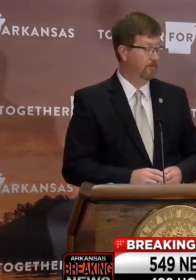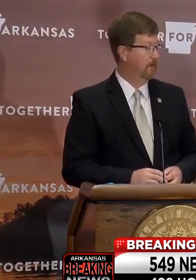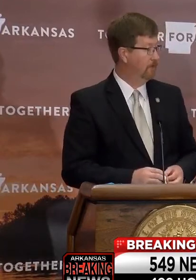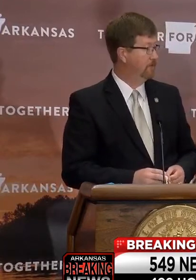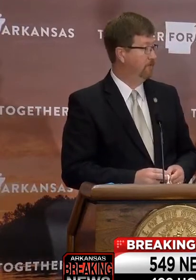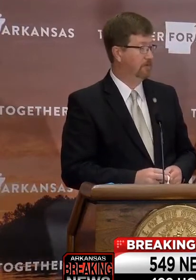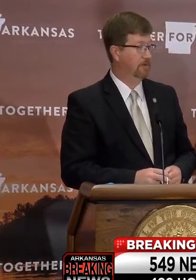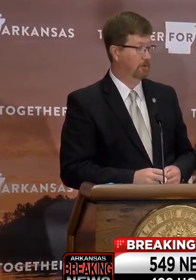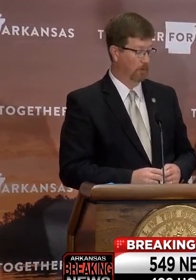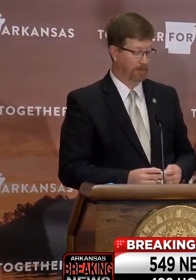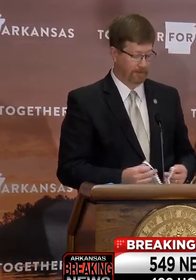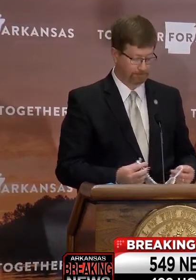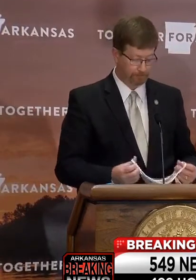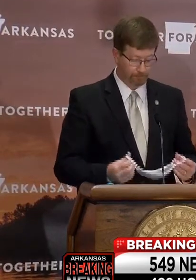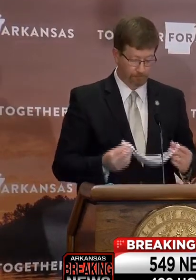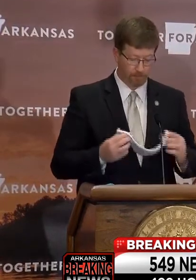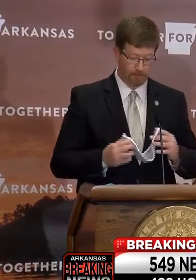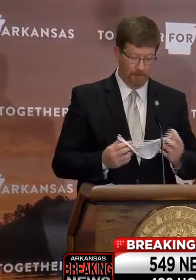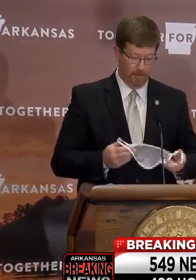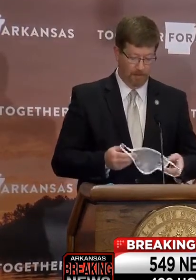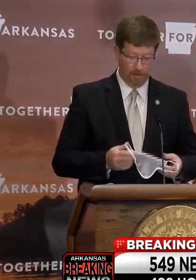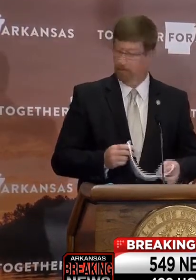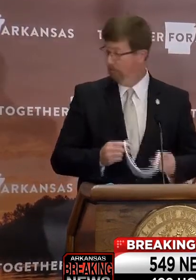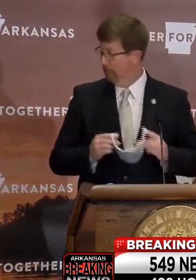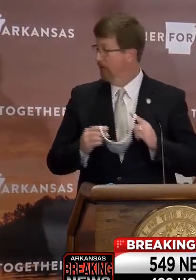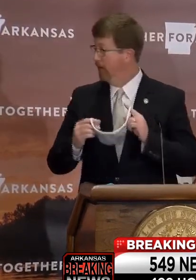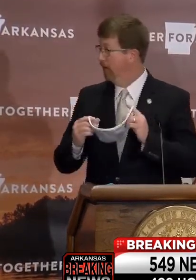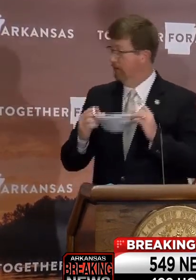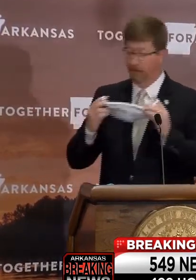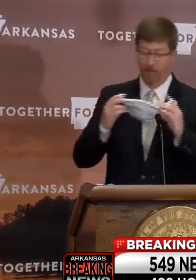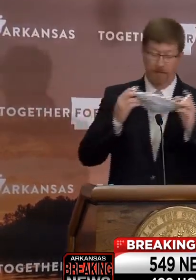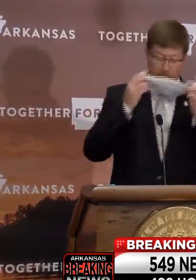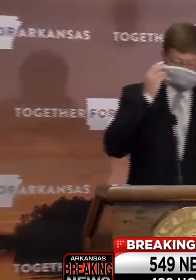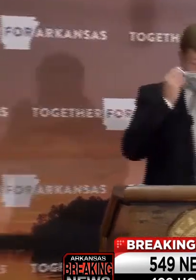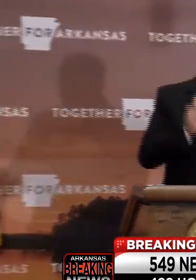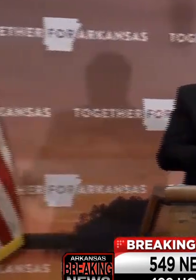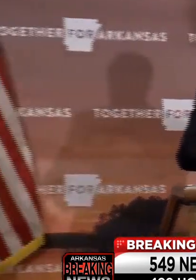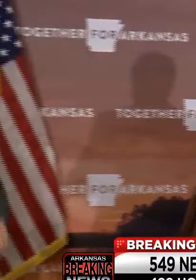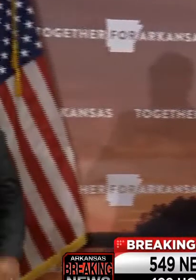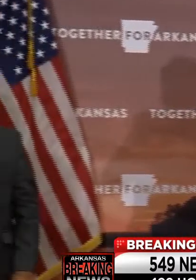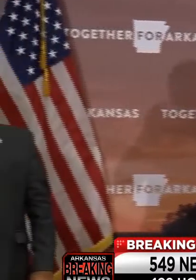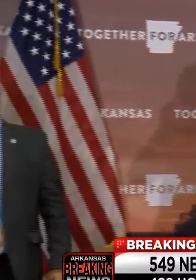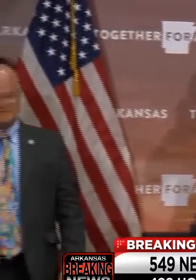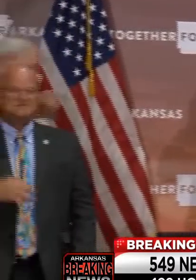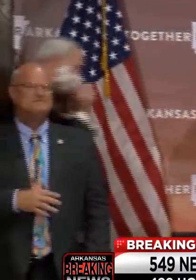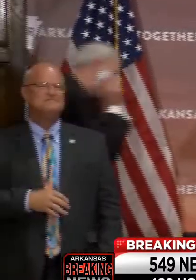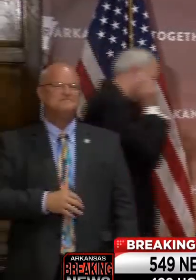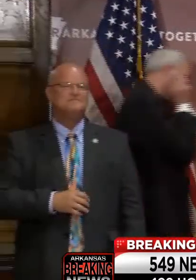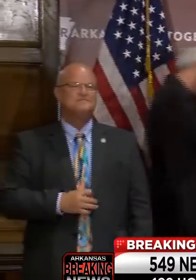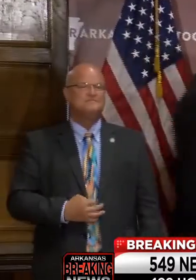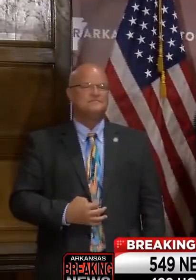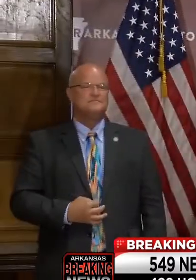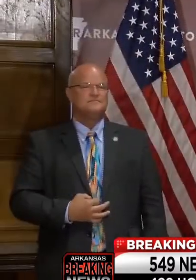make the modifications accordingly. And with that, Governor, I'll turn it back to you.